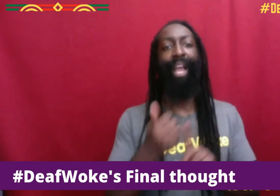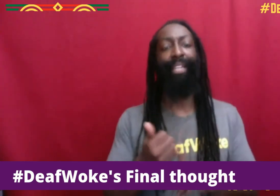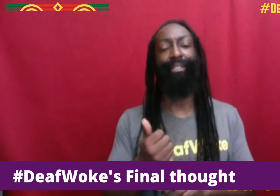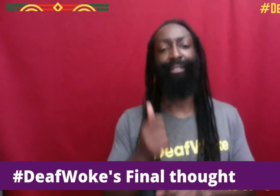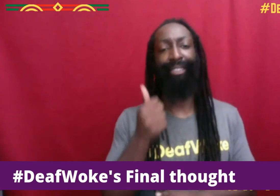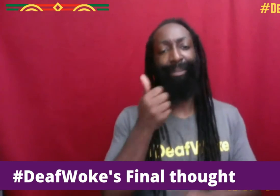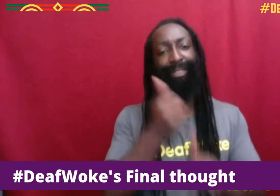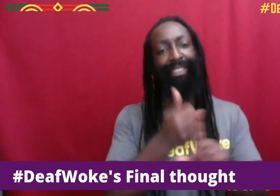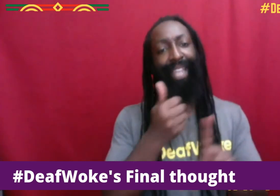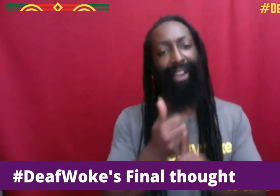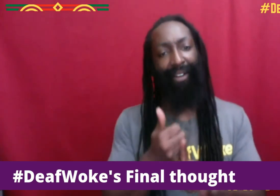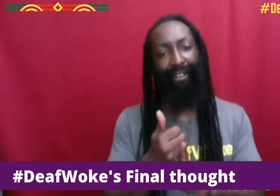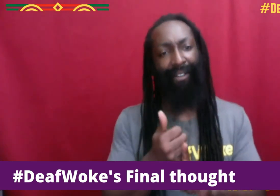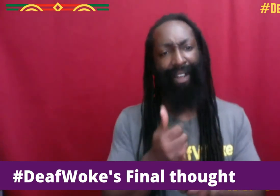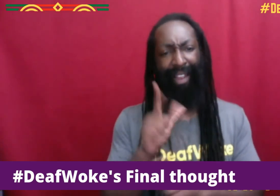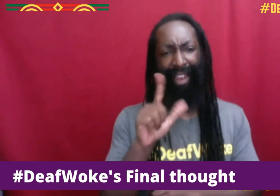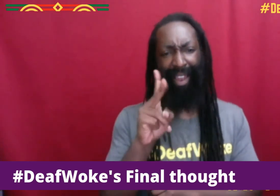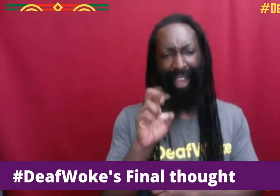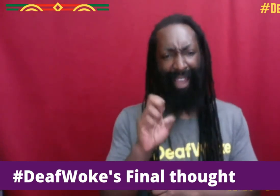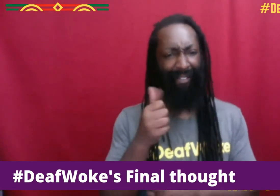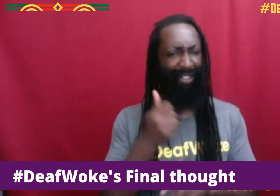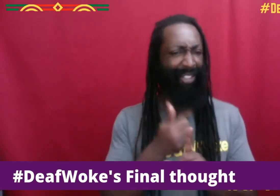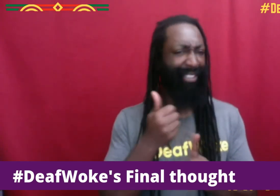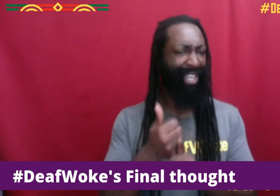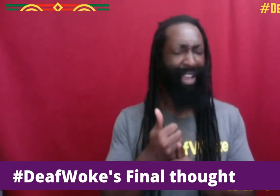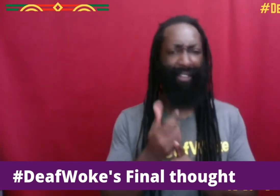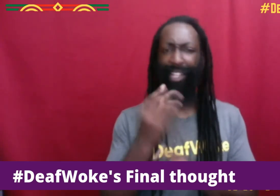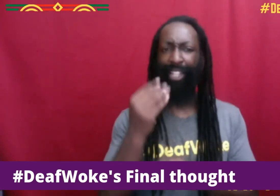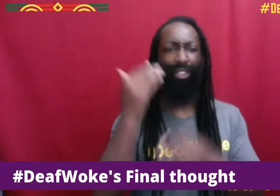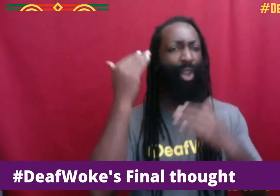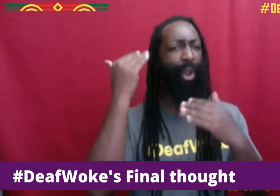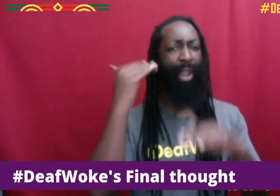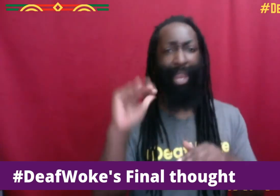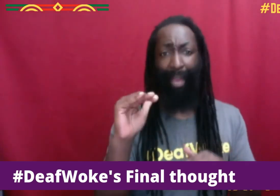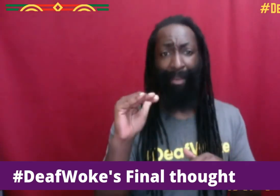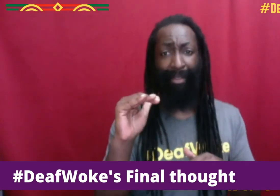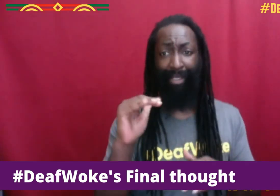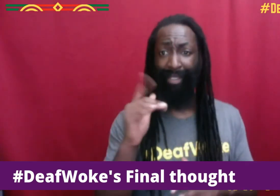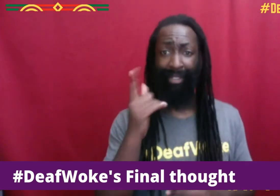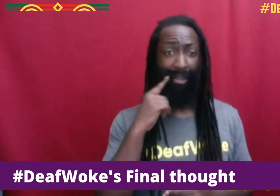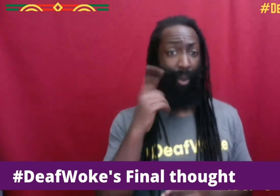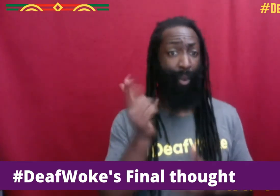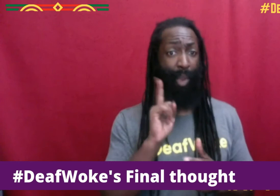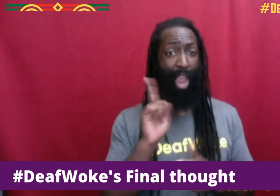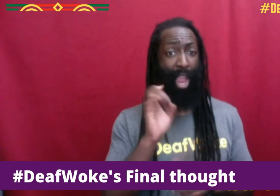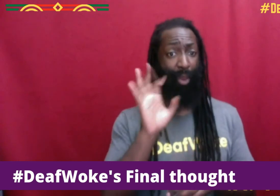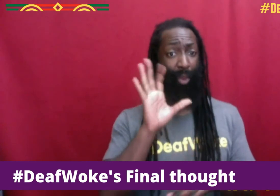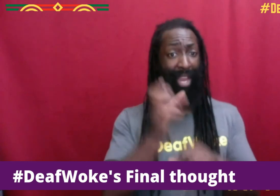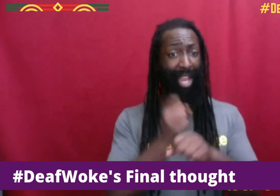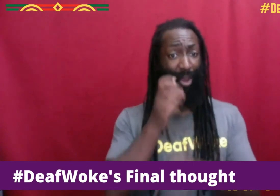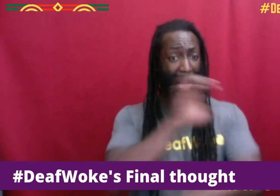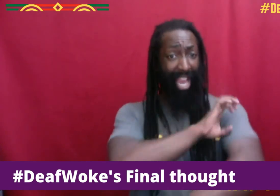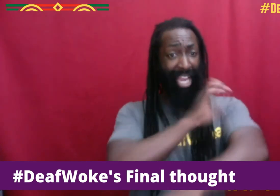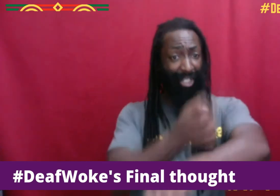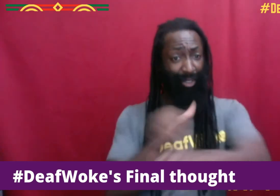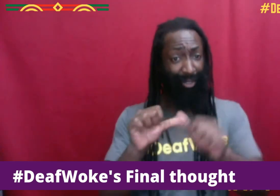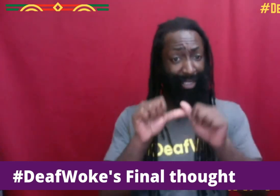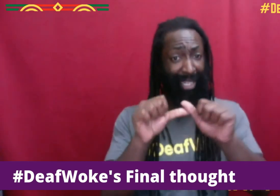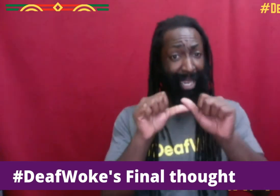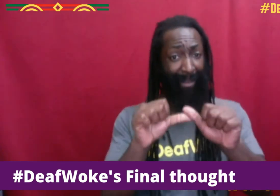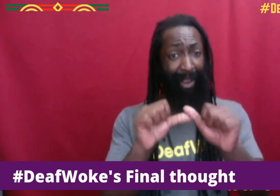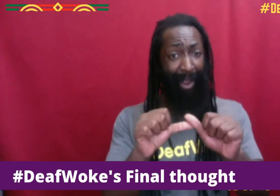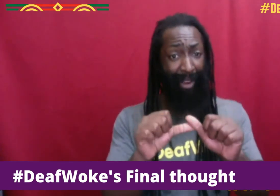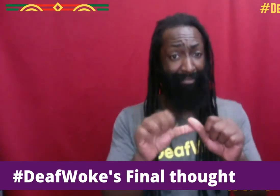To learn how to fund your own and found your own organization. There's no limit to what you can do.